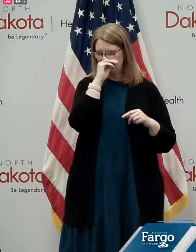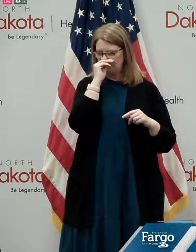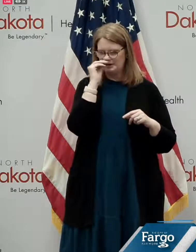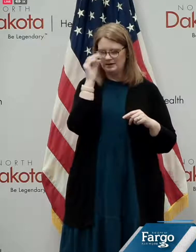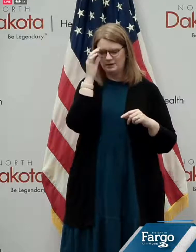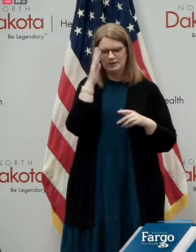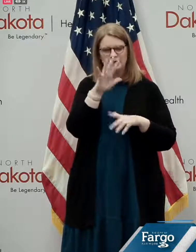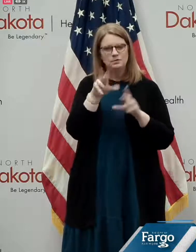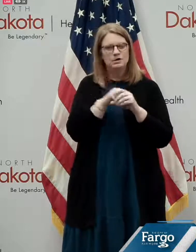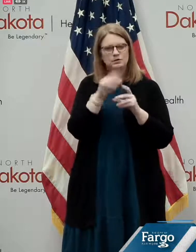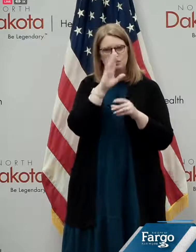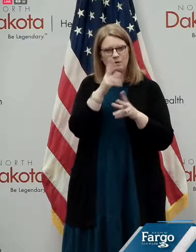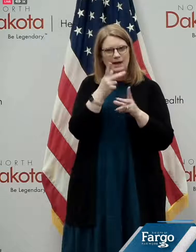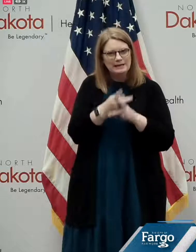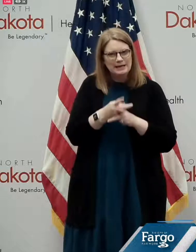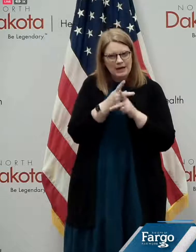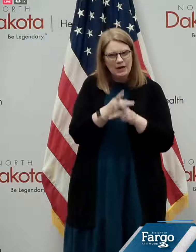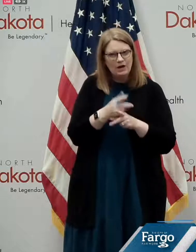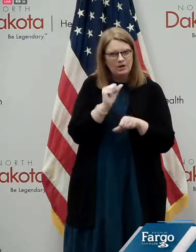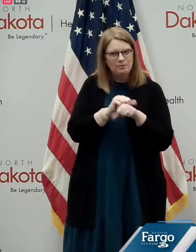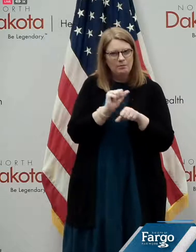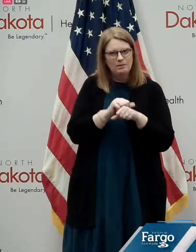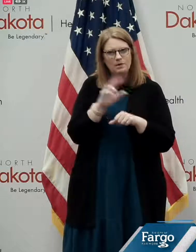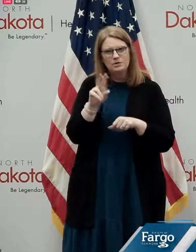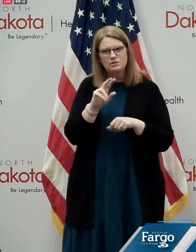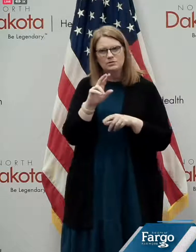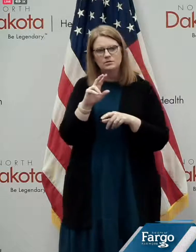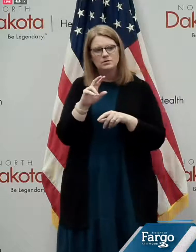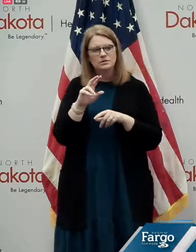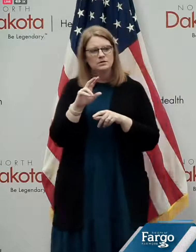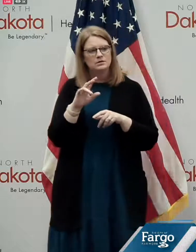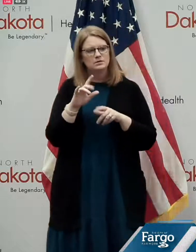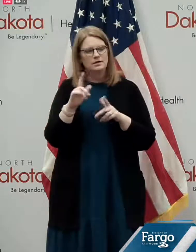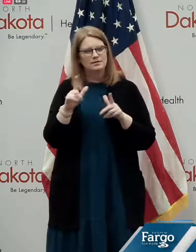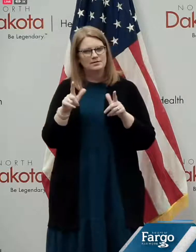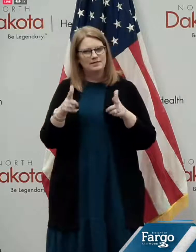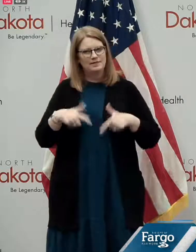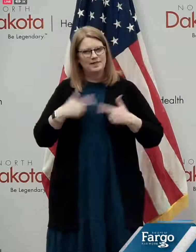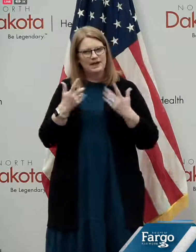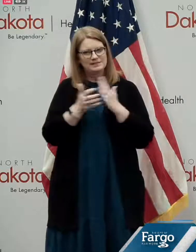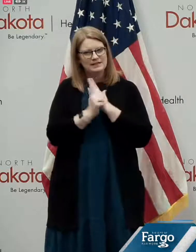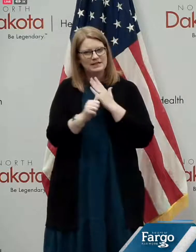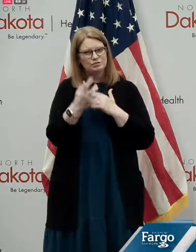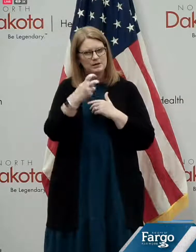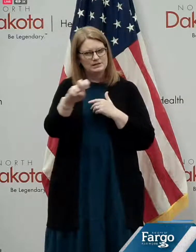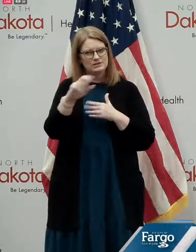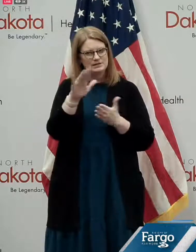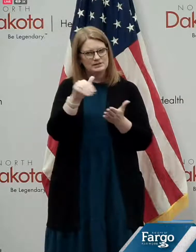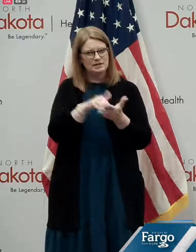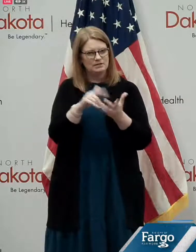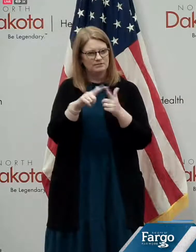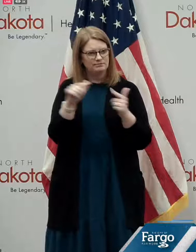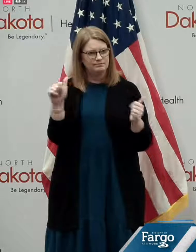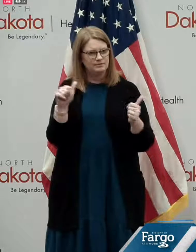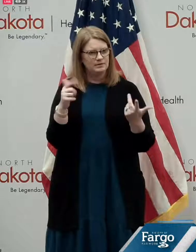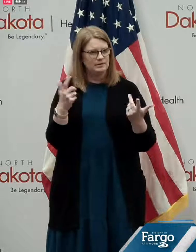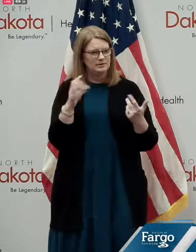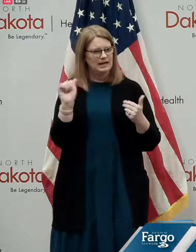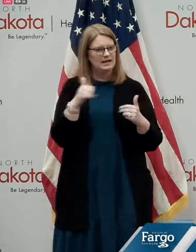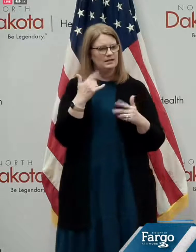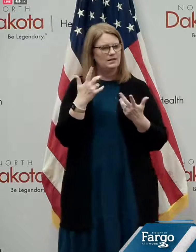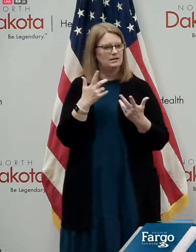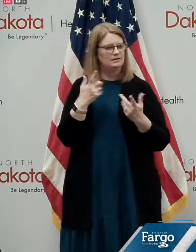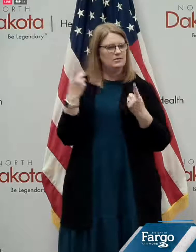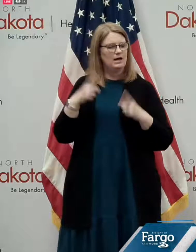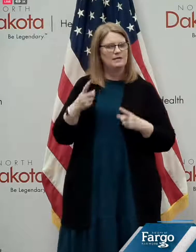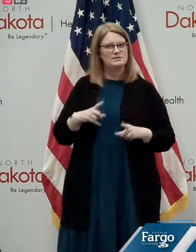Include direct care providers employed by North Dakota providers, including the Life Skill Transition Center. It's anyone who contracts